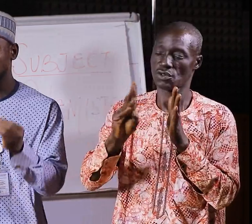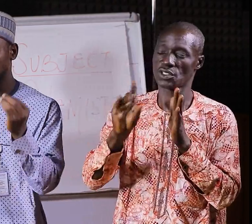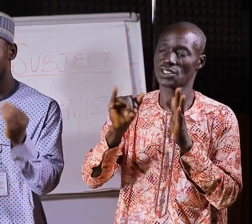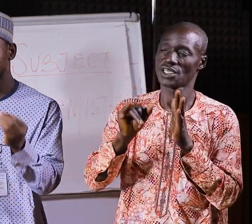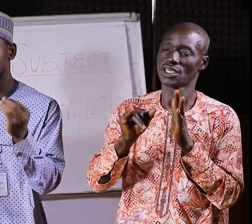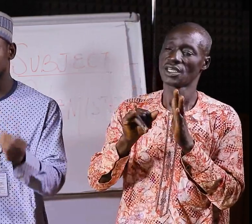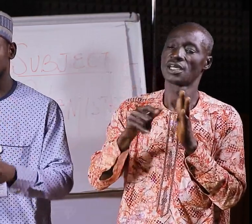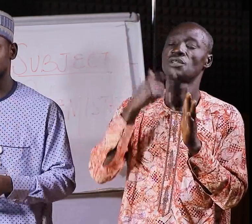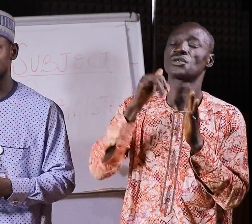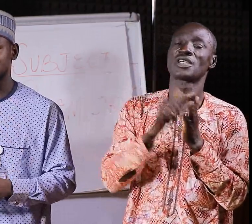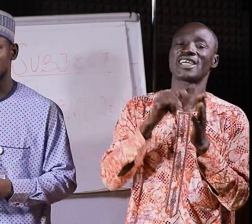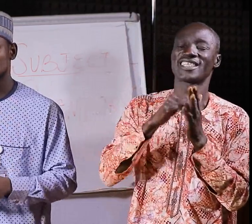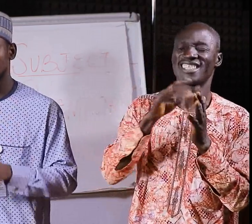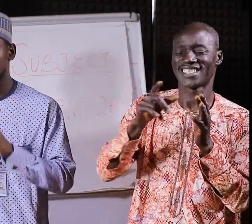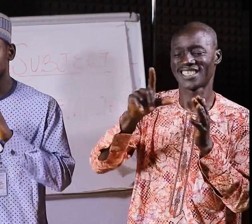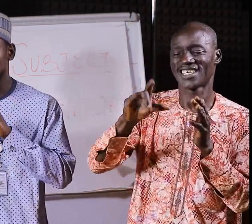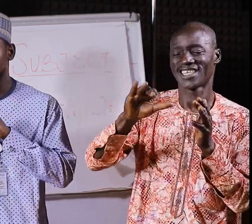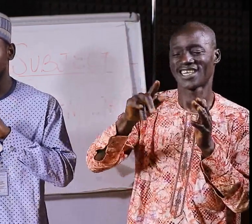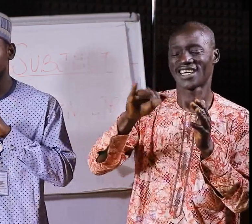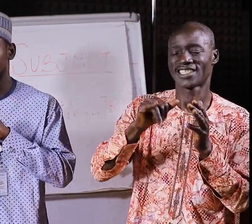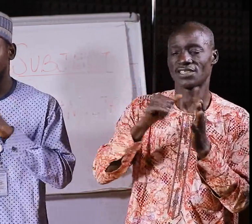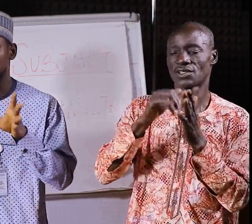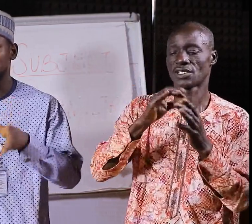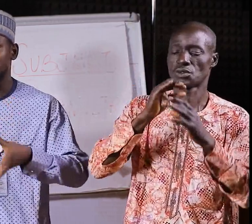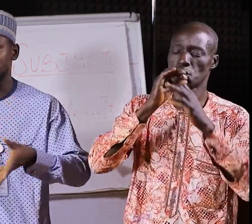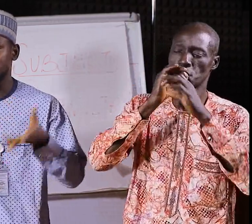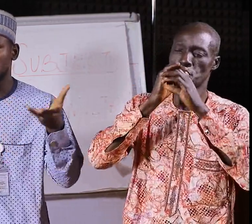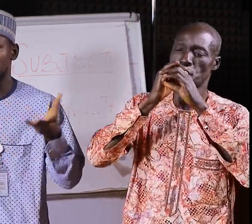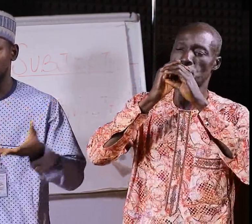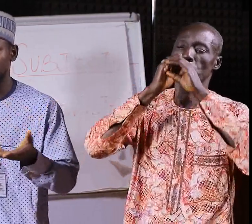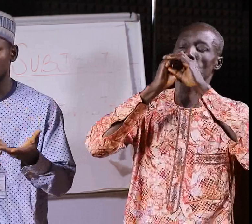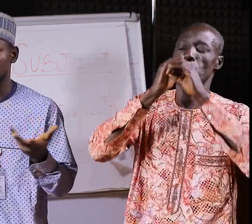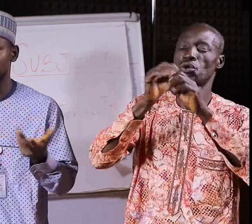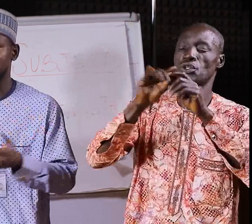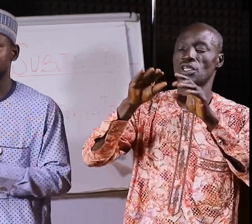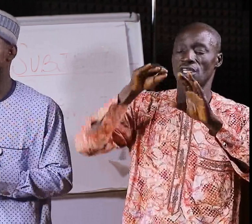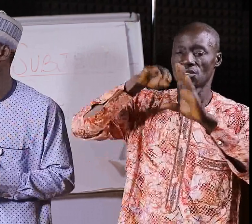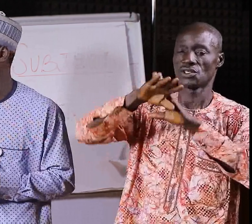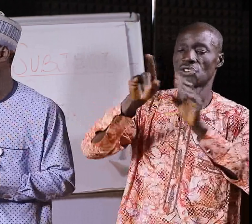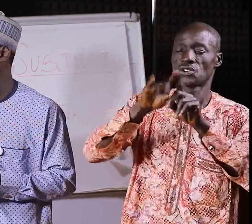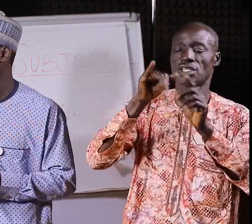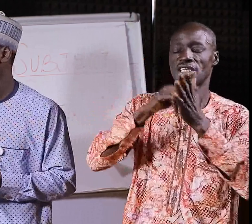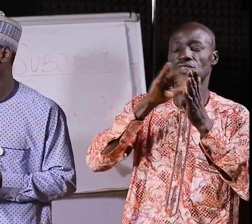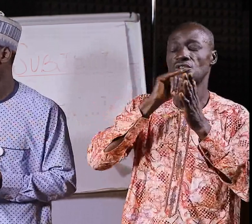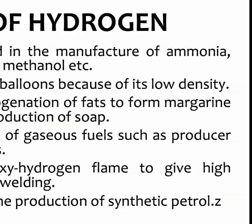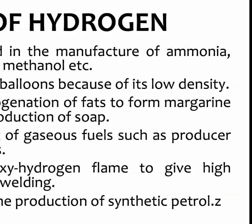hydrogen is the lightest non-substances, so we can use it to fill balloons so that the balloon will not be heavy.